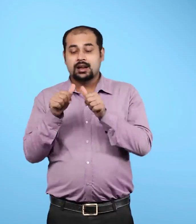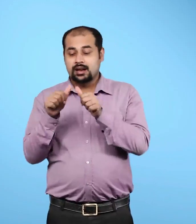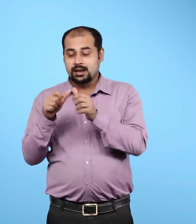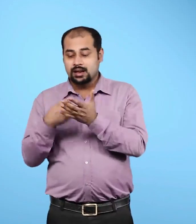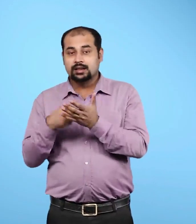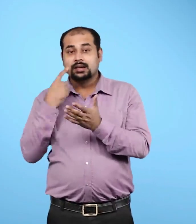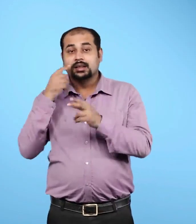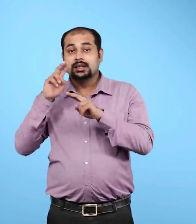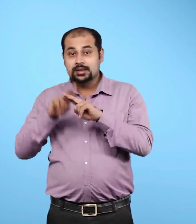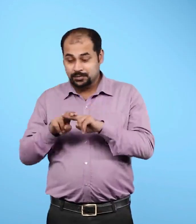all."